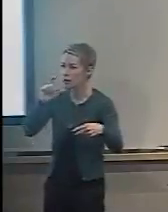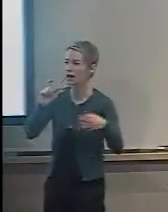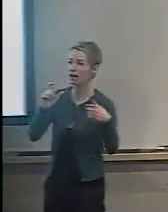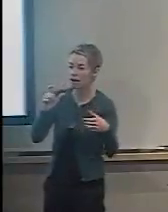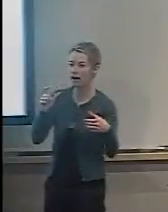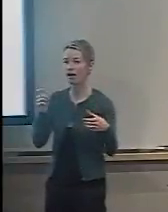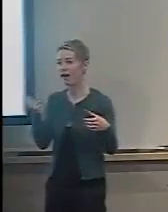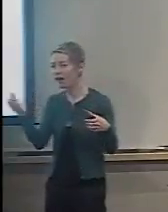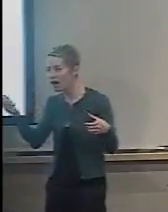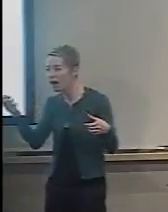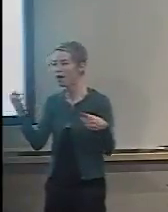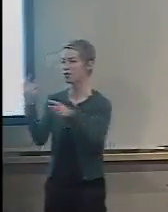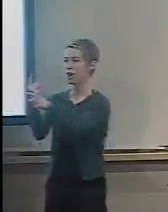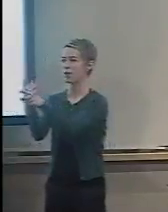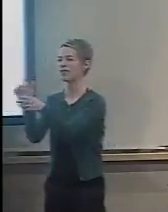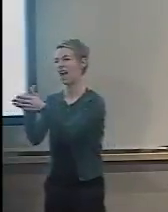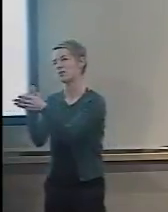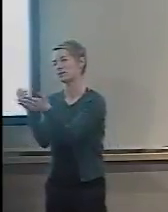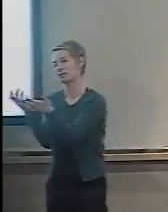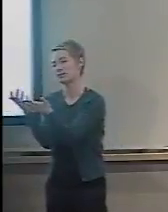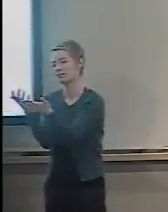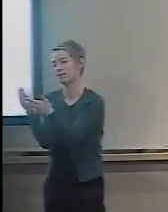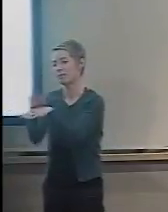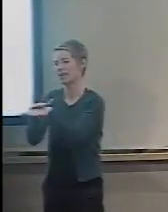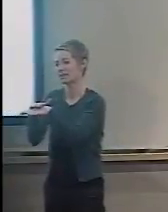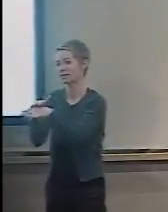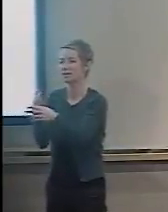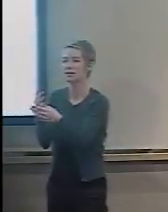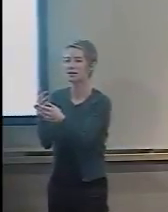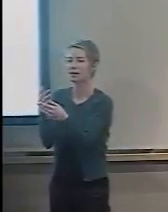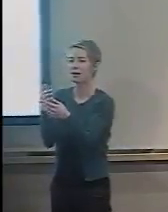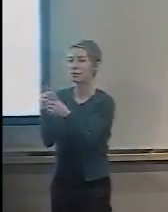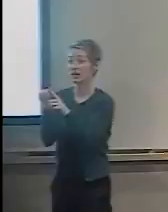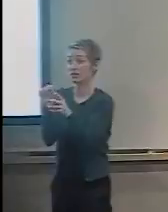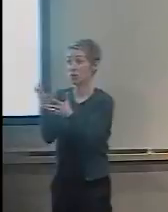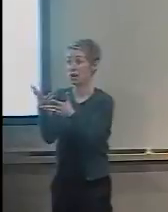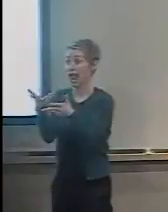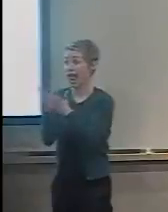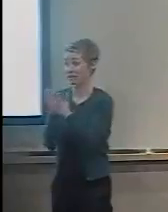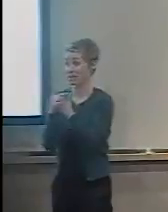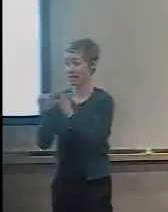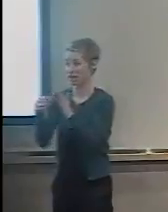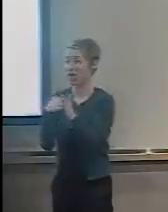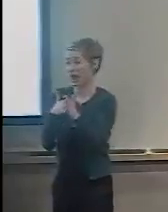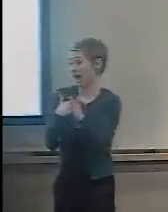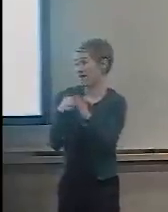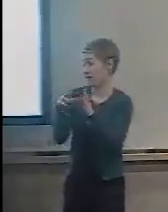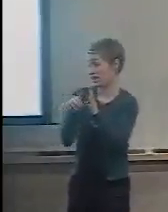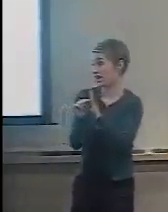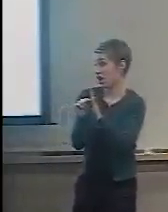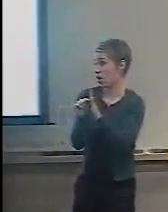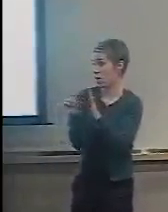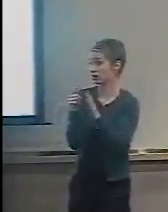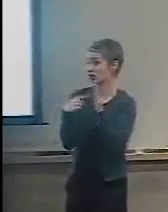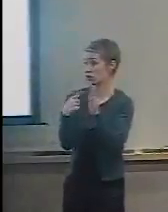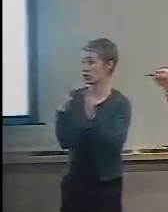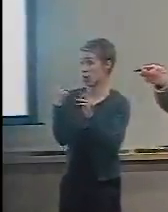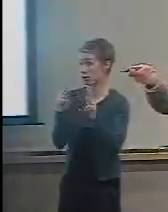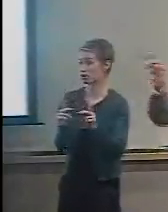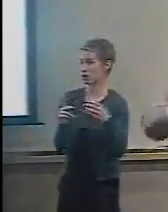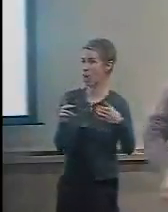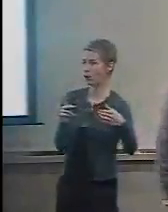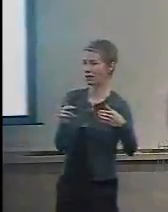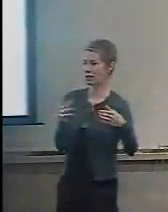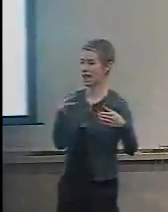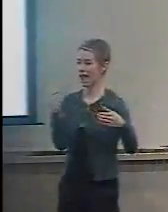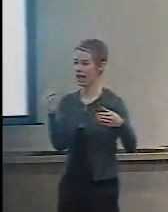was essentially the solution. And if you want to ask me later, I have a video of somebody holding the phone and signing. And Yeah, it's it's on the cell